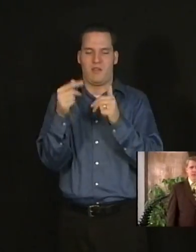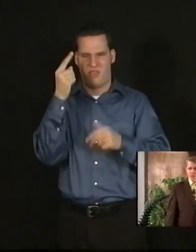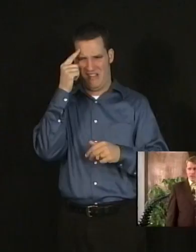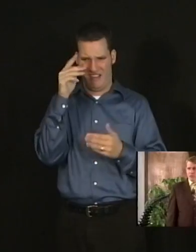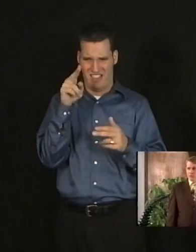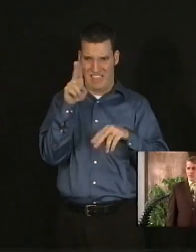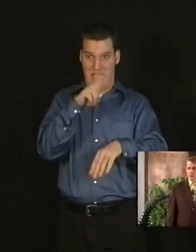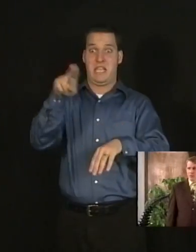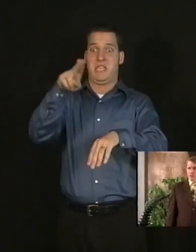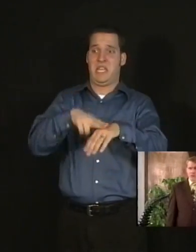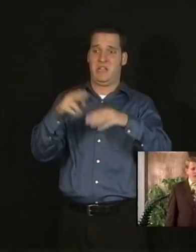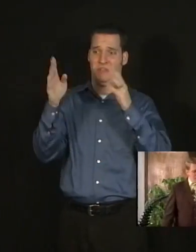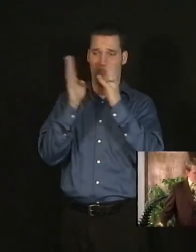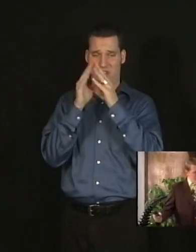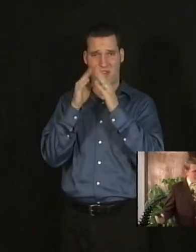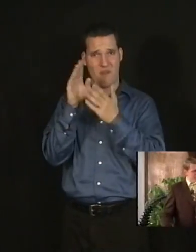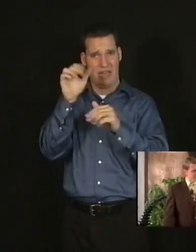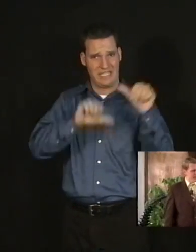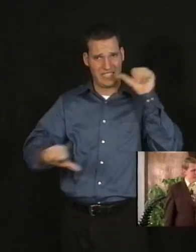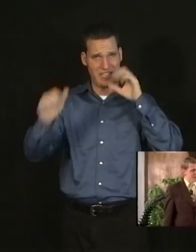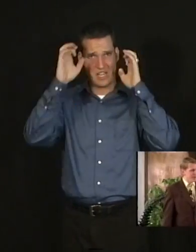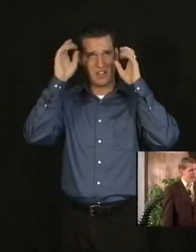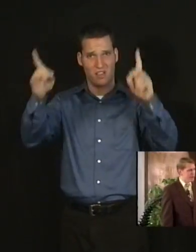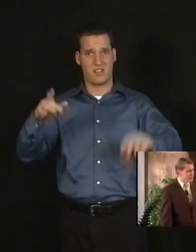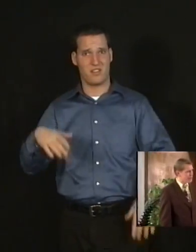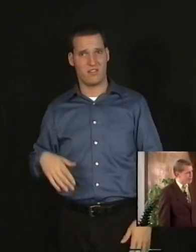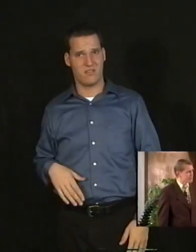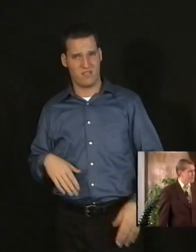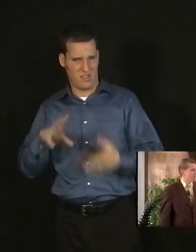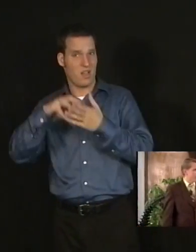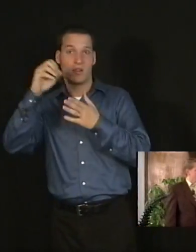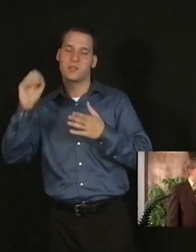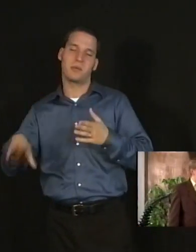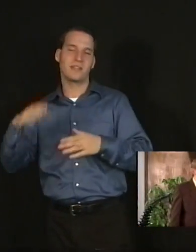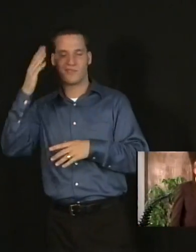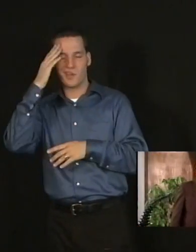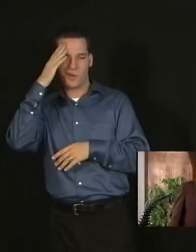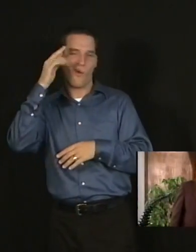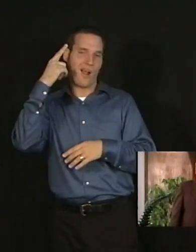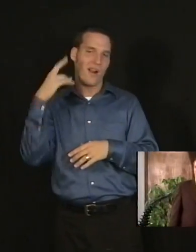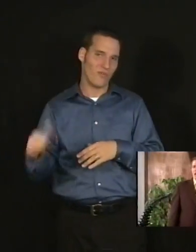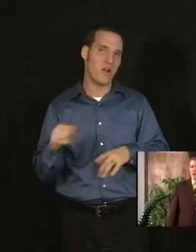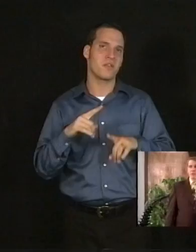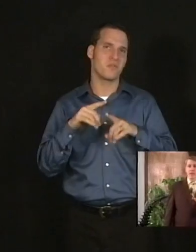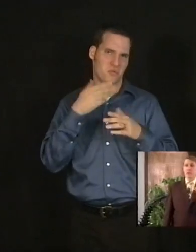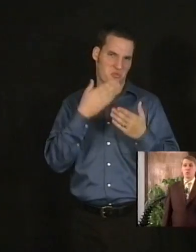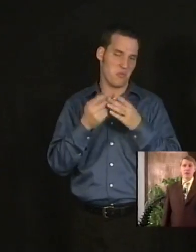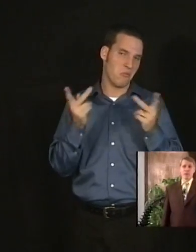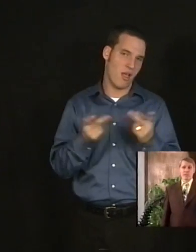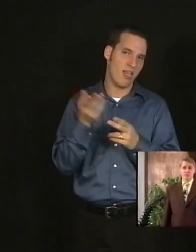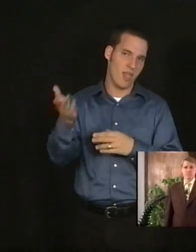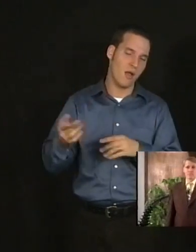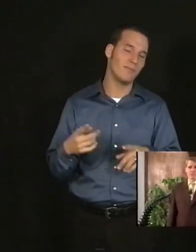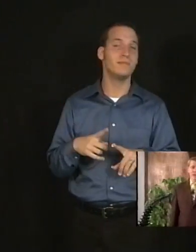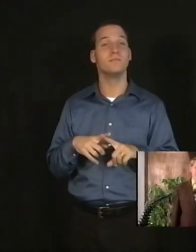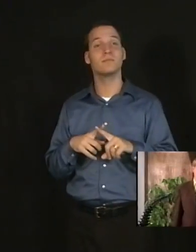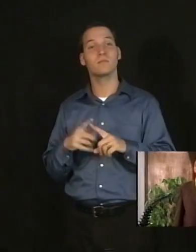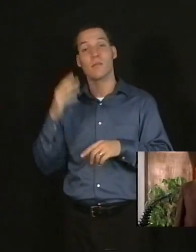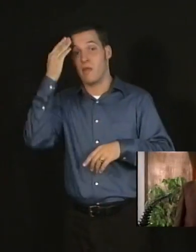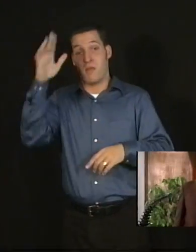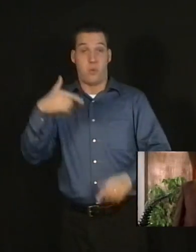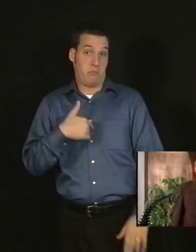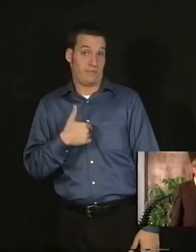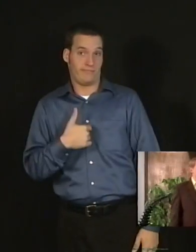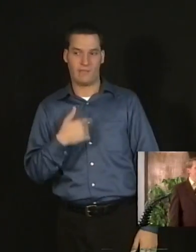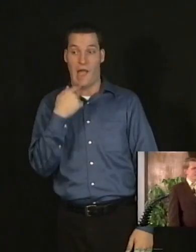for Science Education. Oh yeah, but property's expensive in Berkeley, I understand, you know. Good place for them. I went in there, they didn't know who I was. I didn't